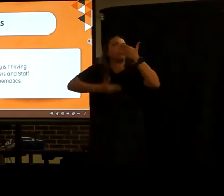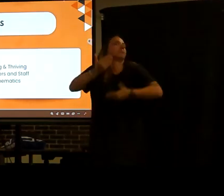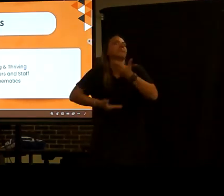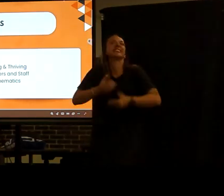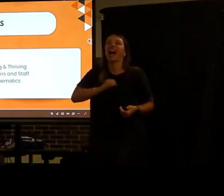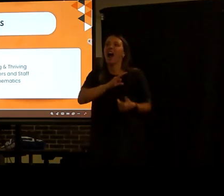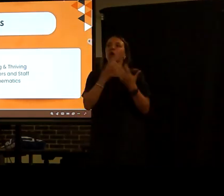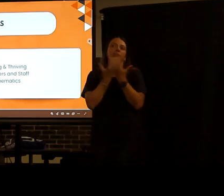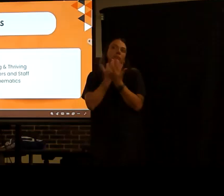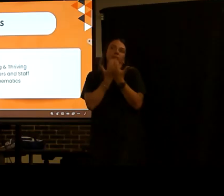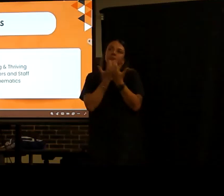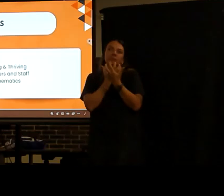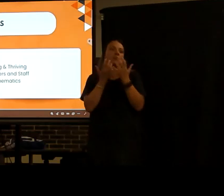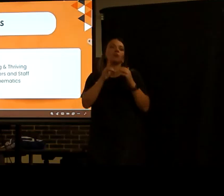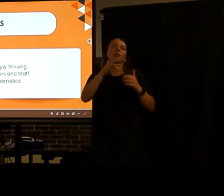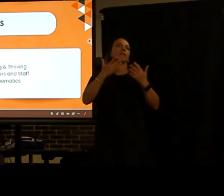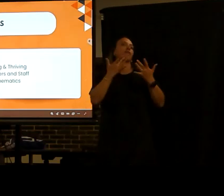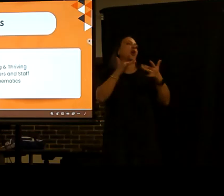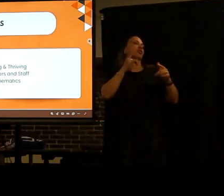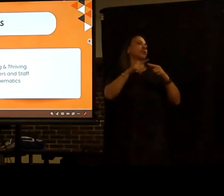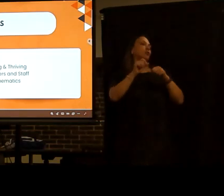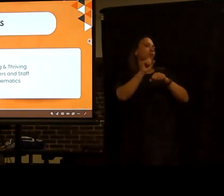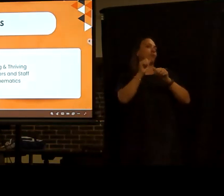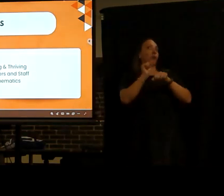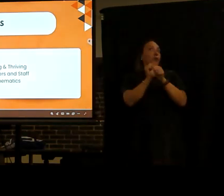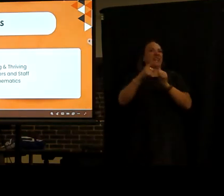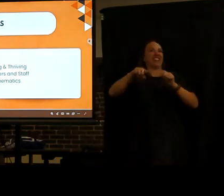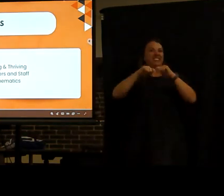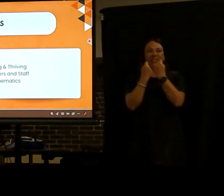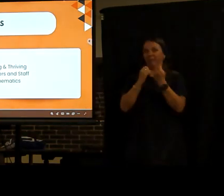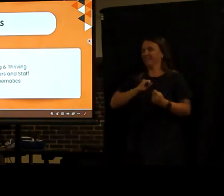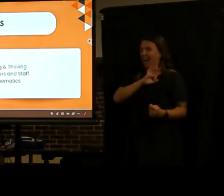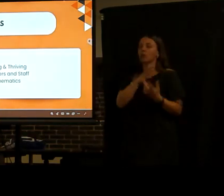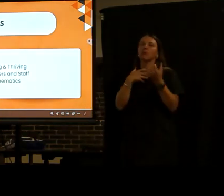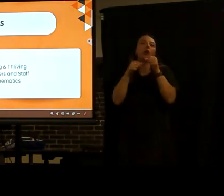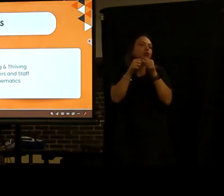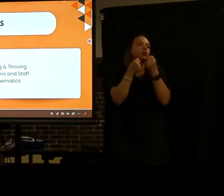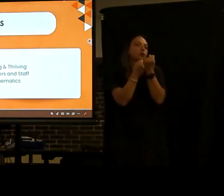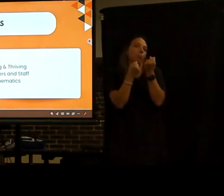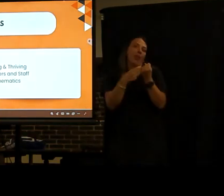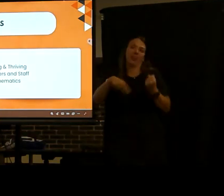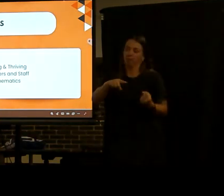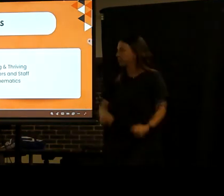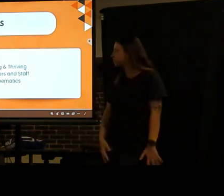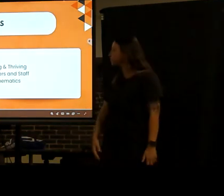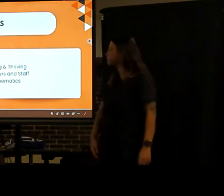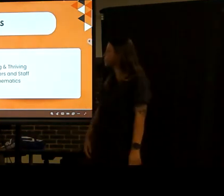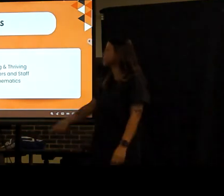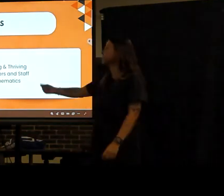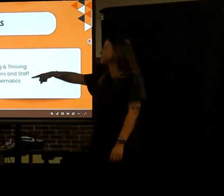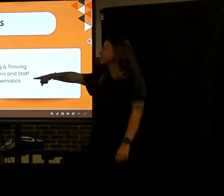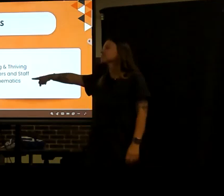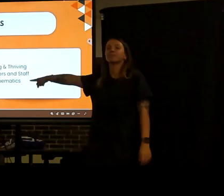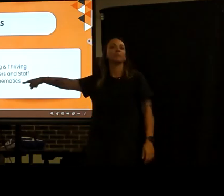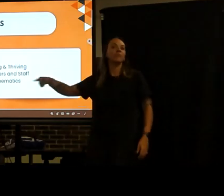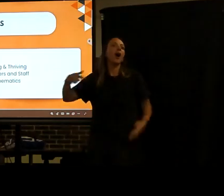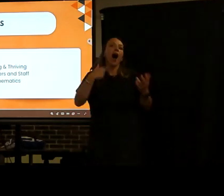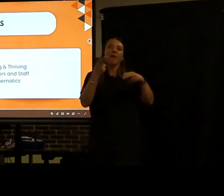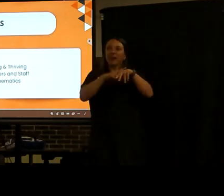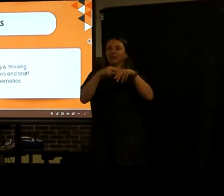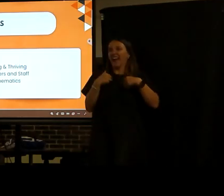school. I have goosebumps at how amazing that they've all come through. And I'm really thankful for our team. And I want to be